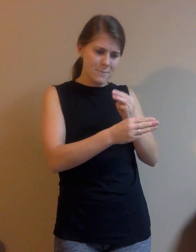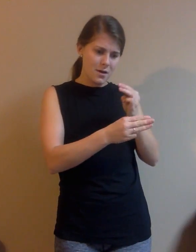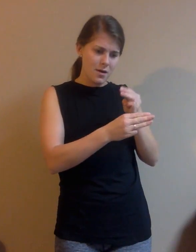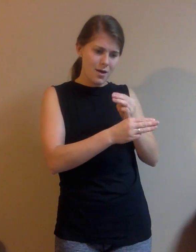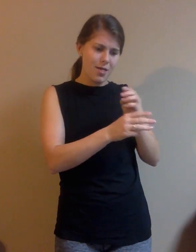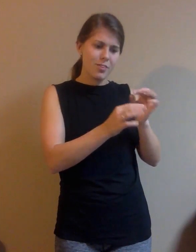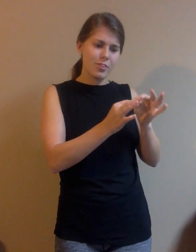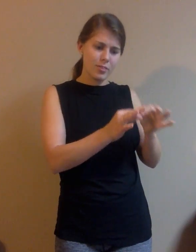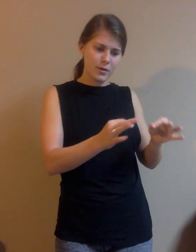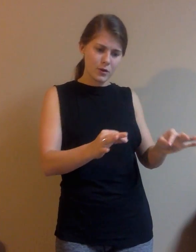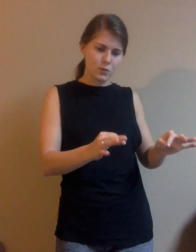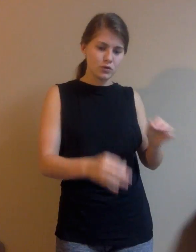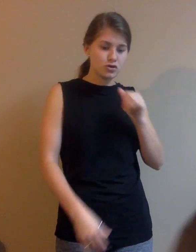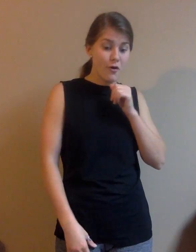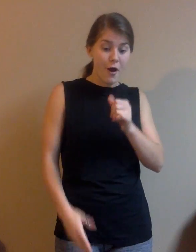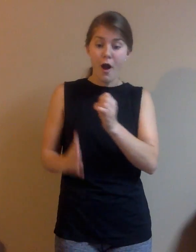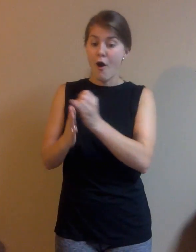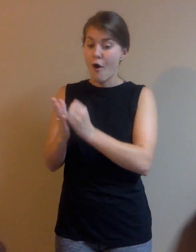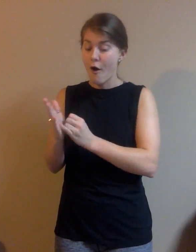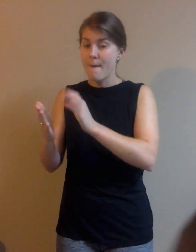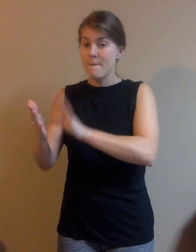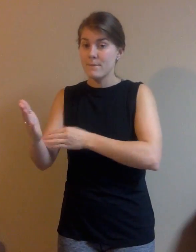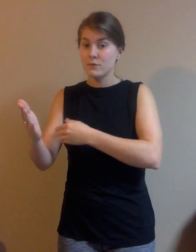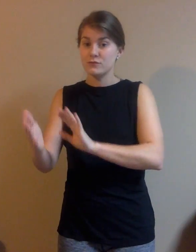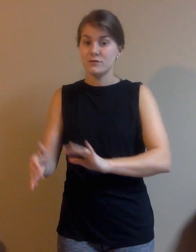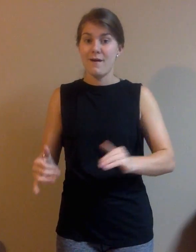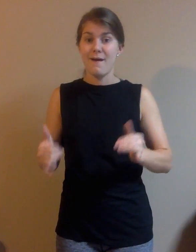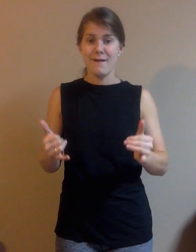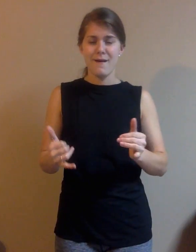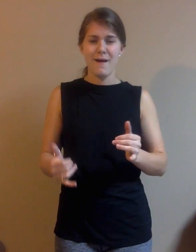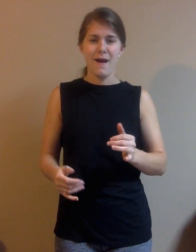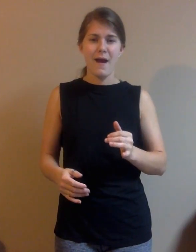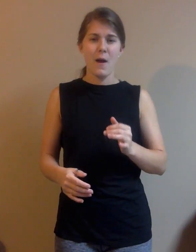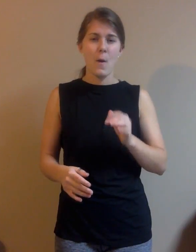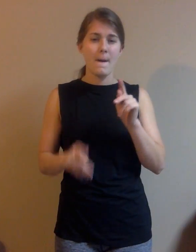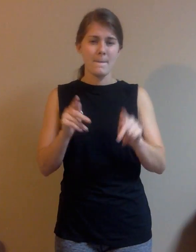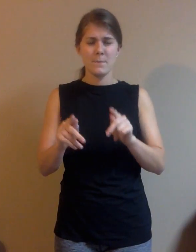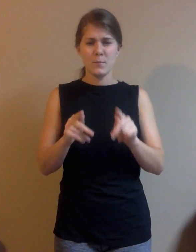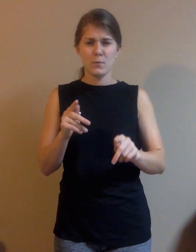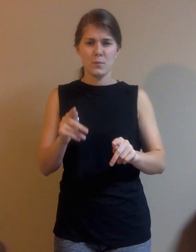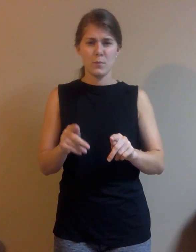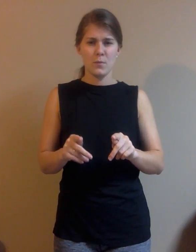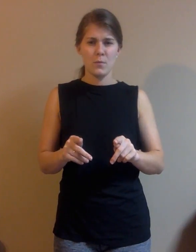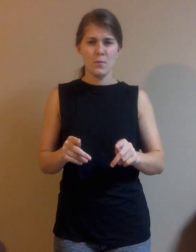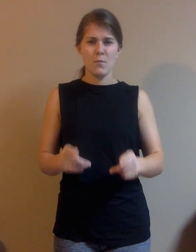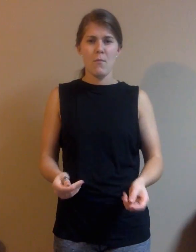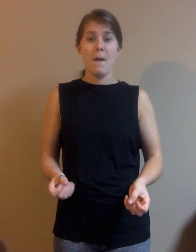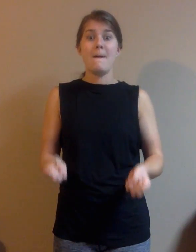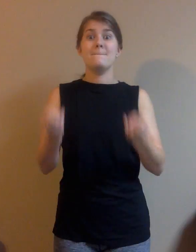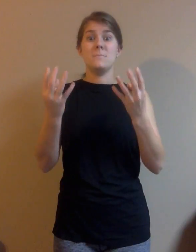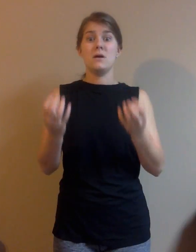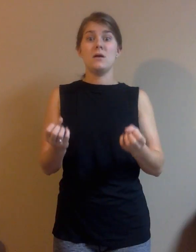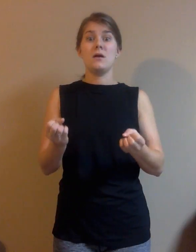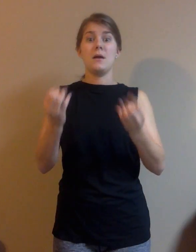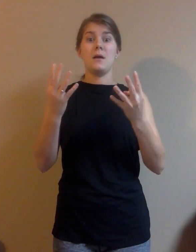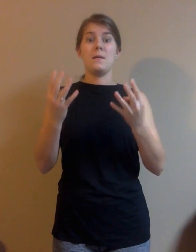beginning of history. More people. And it's the combination of all the things we've talked about, technology and its transformational effect on work, and demography